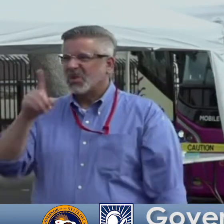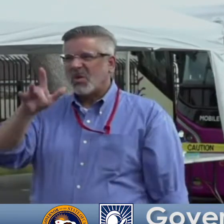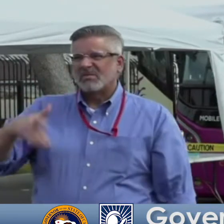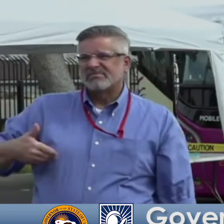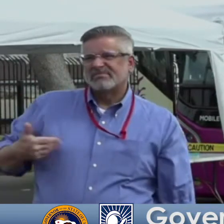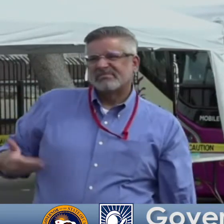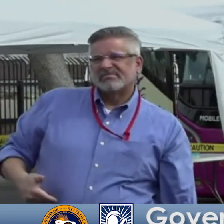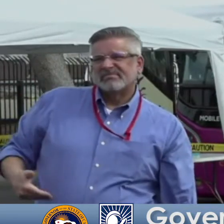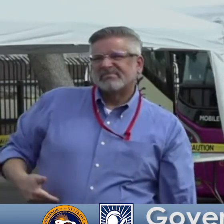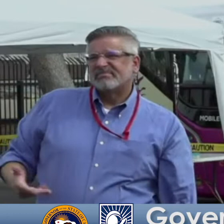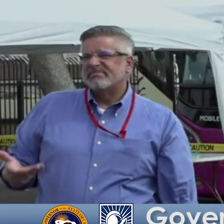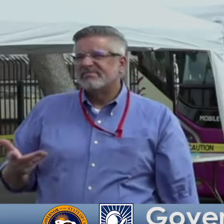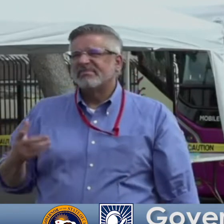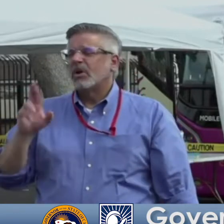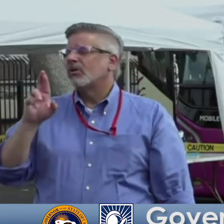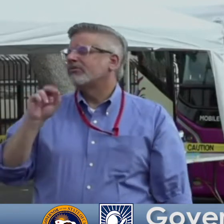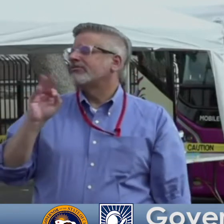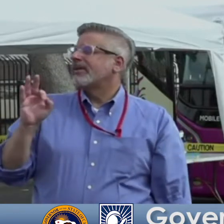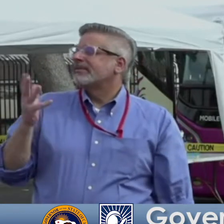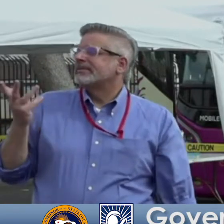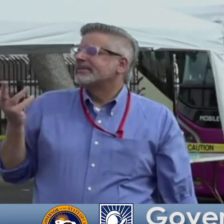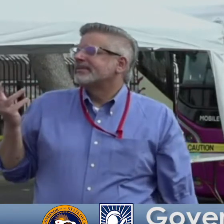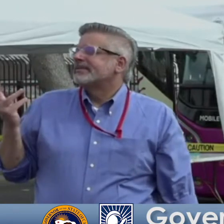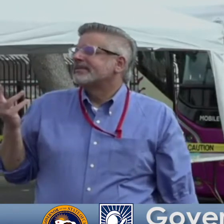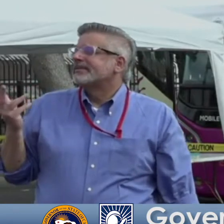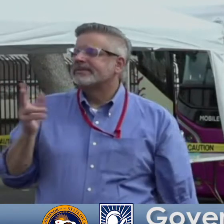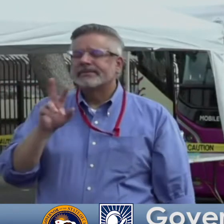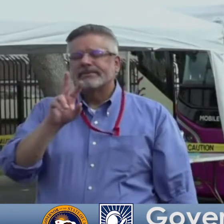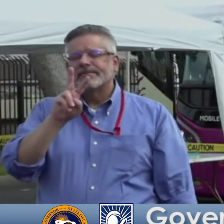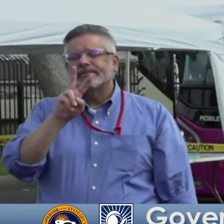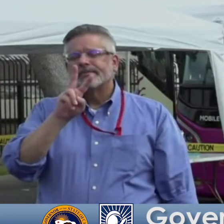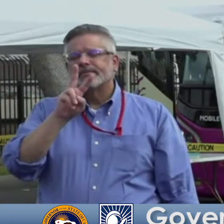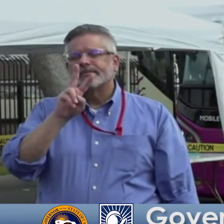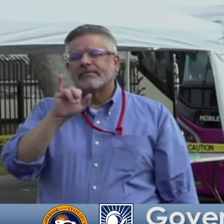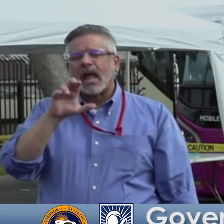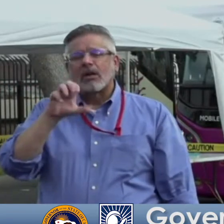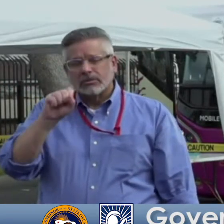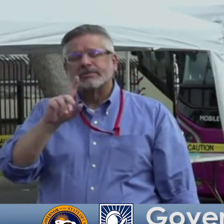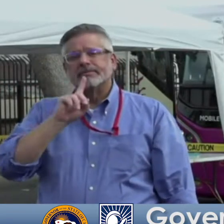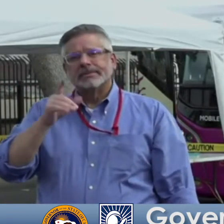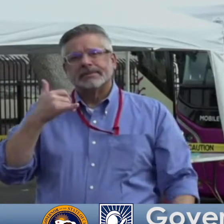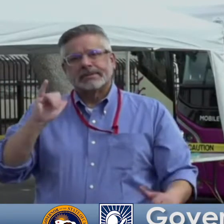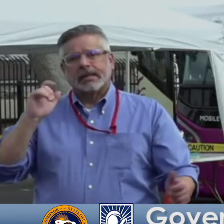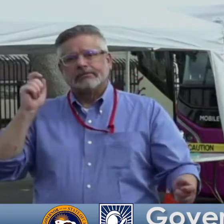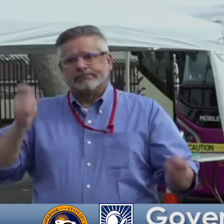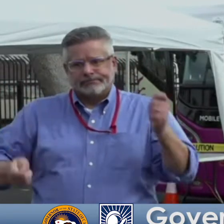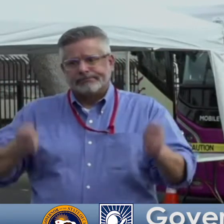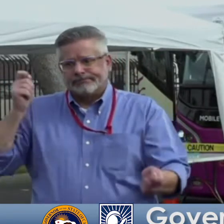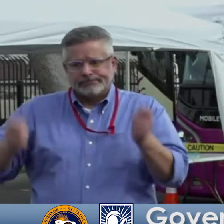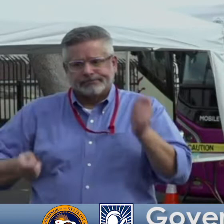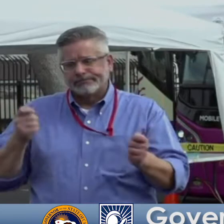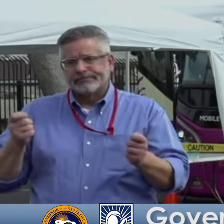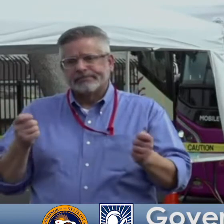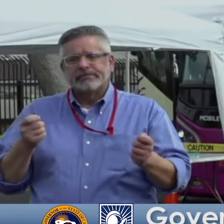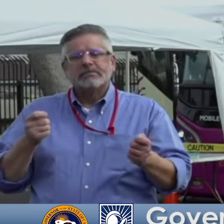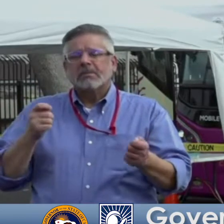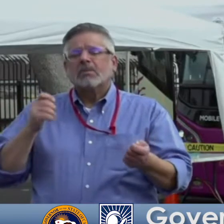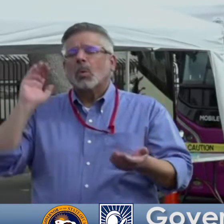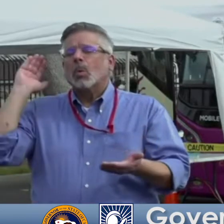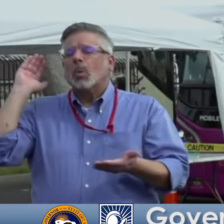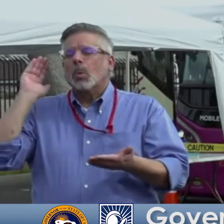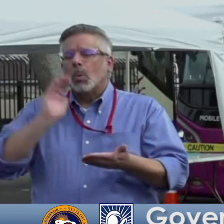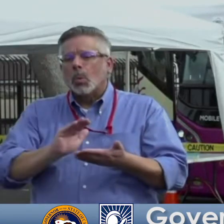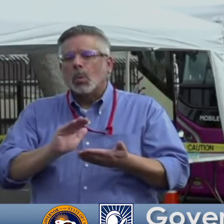kind of made a reference to it. Viruses mutate so that they're less deadly but more transmissible. That's what's happened here.